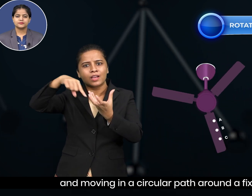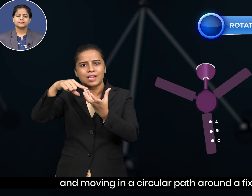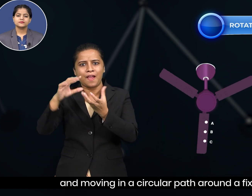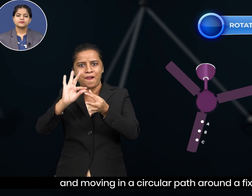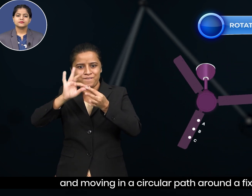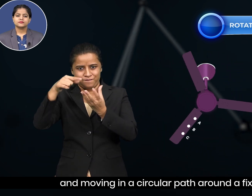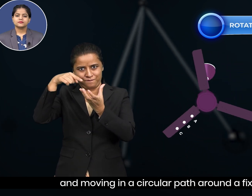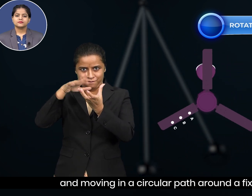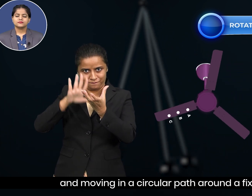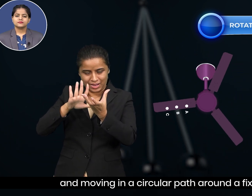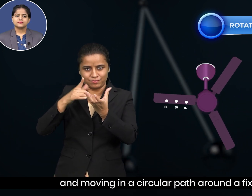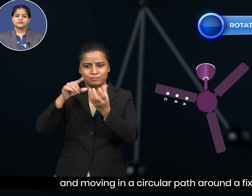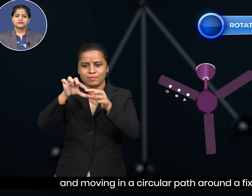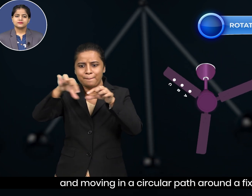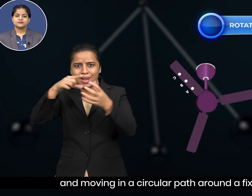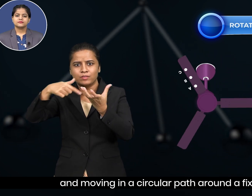point.